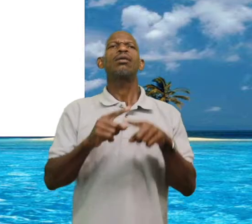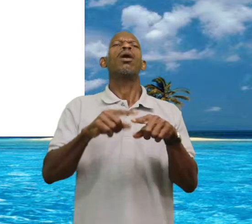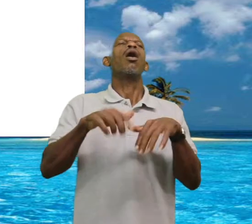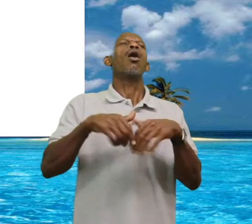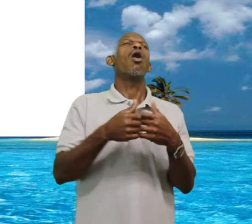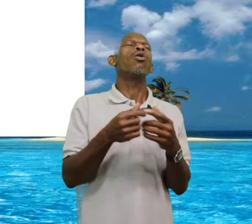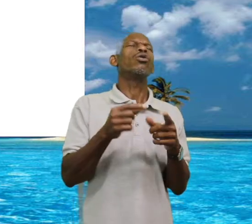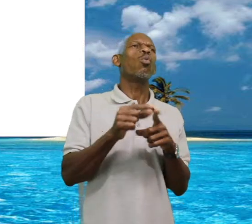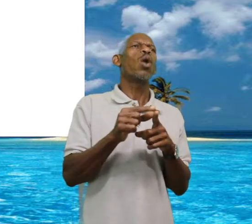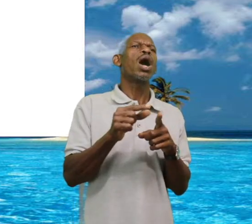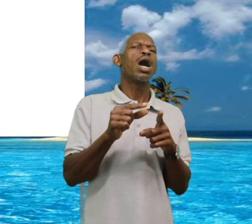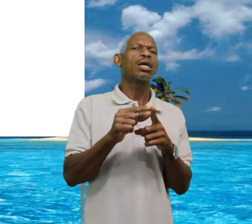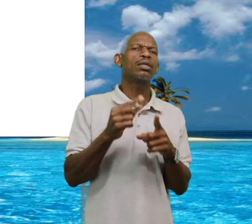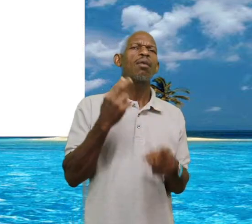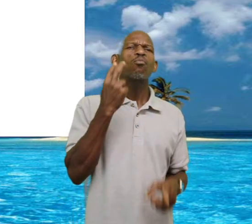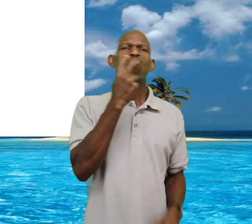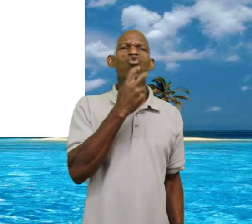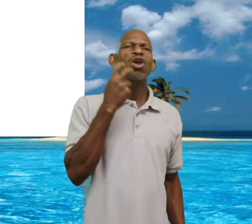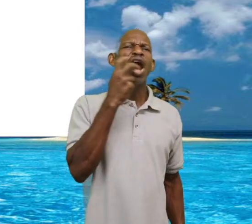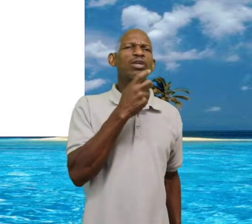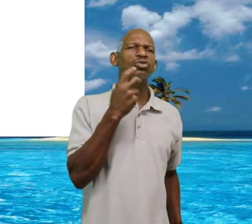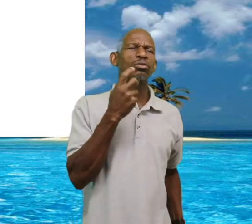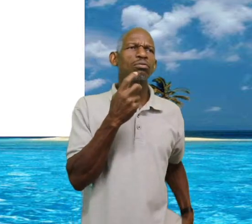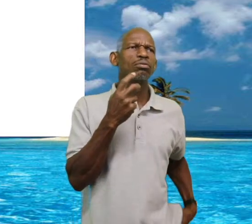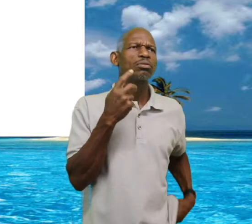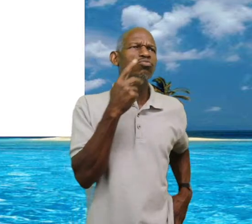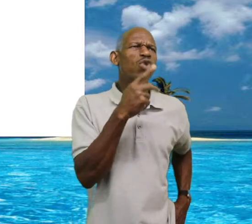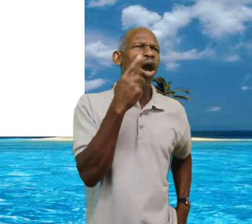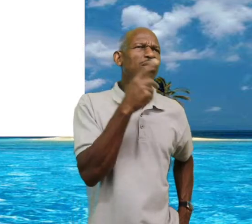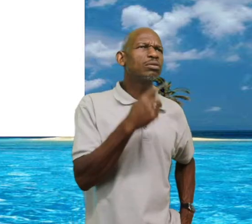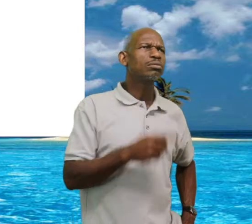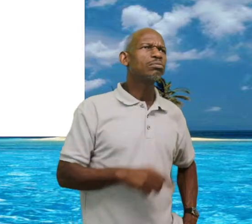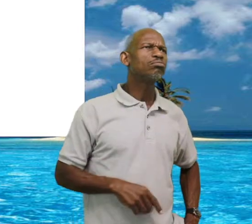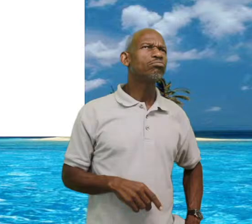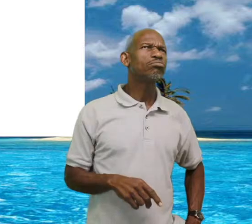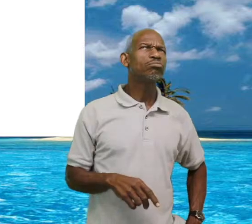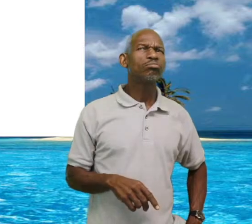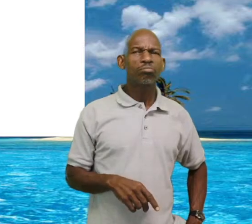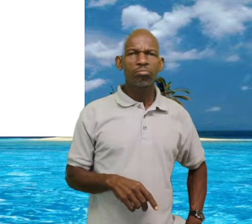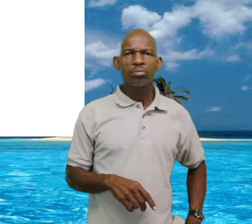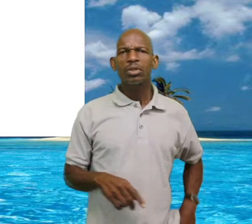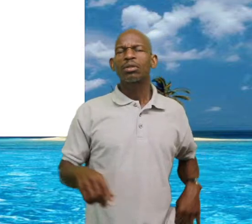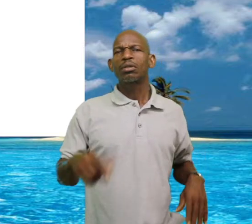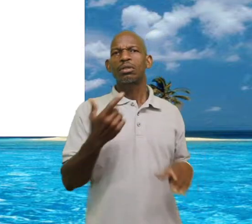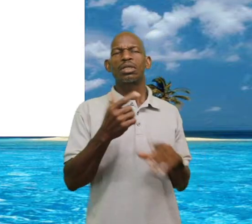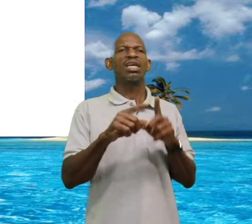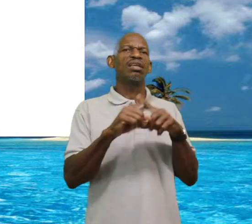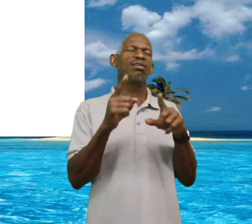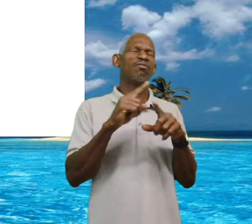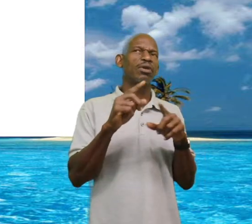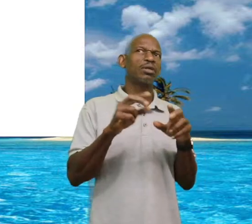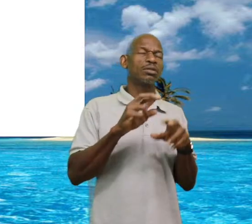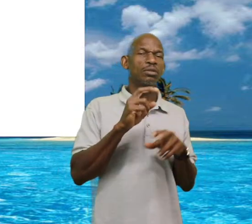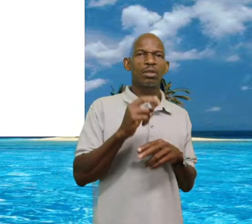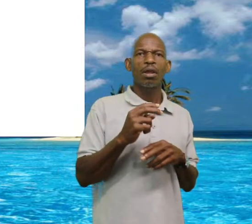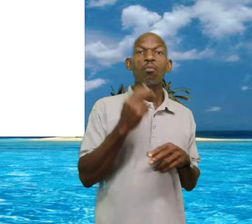to use, there are different sounds for the consonants and there are different sounds for vowel